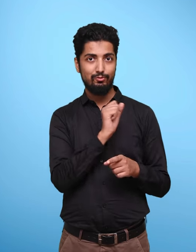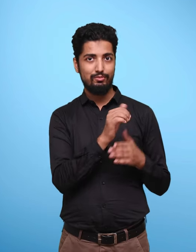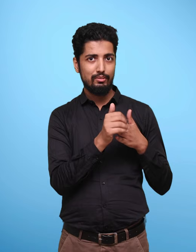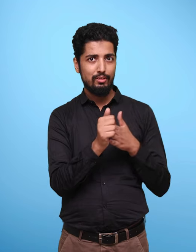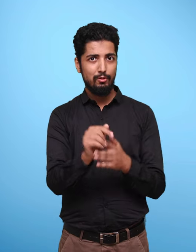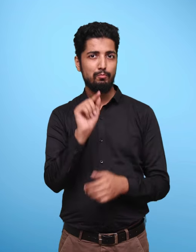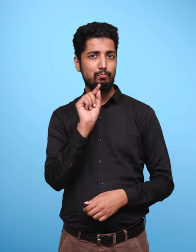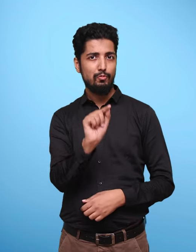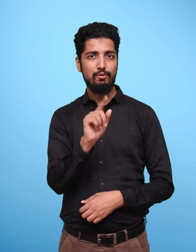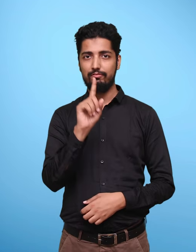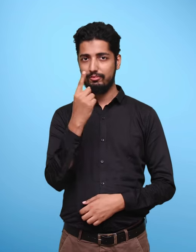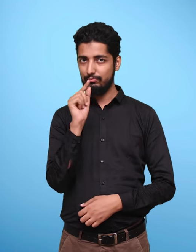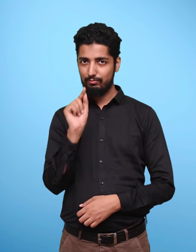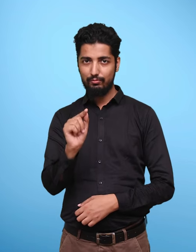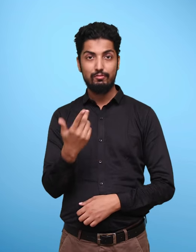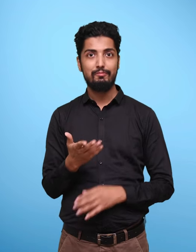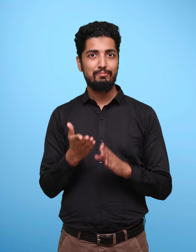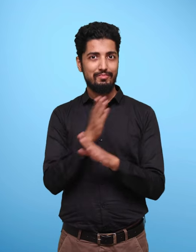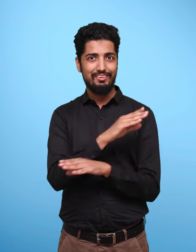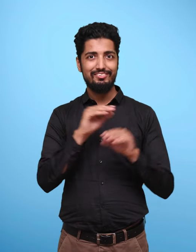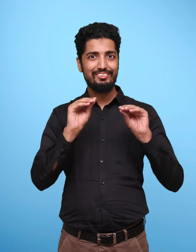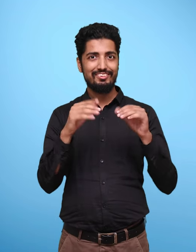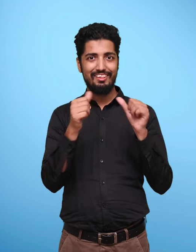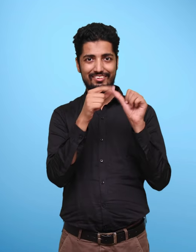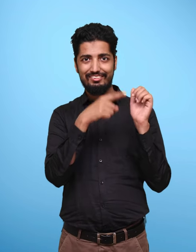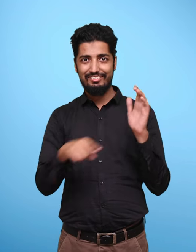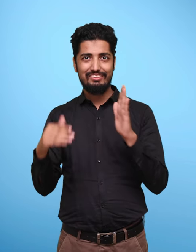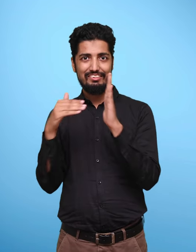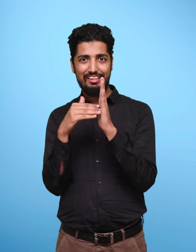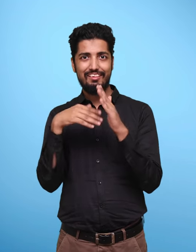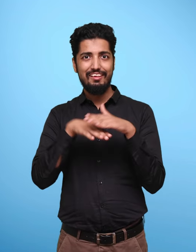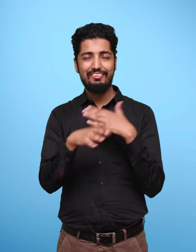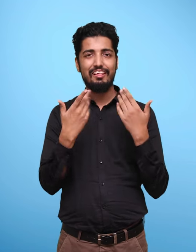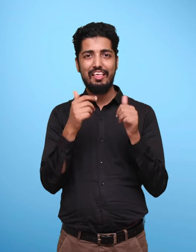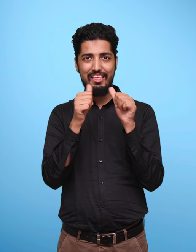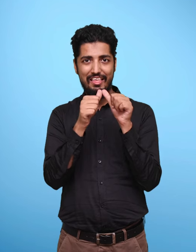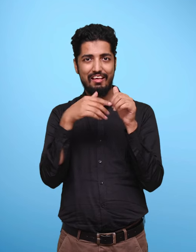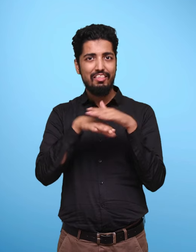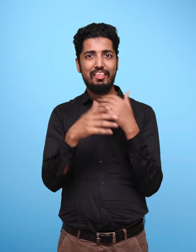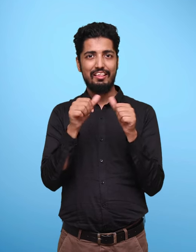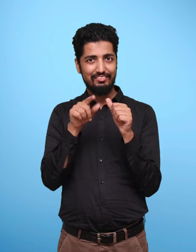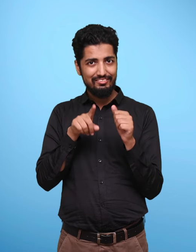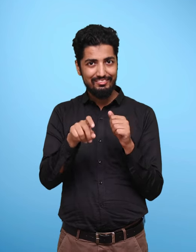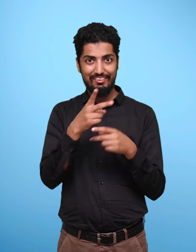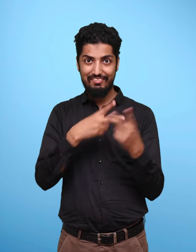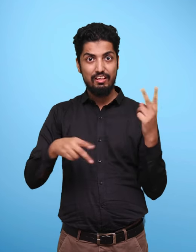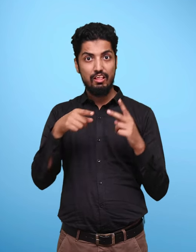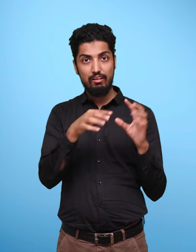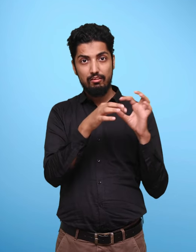Note to the teacher. Draw attention of the children to the initial sound of each word. Help each